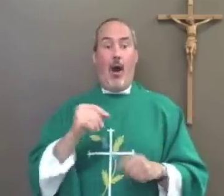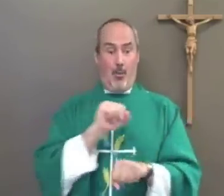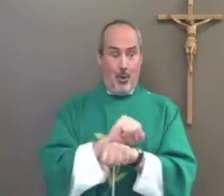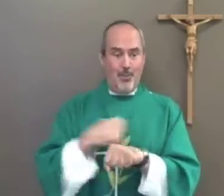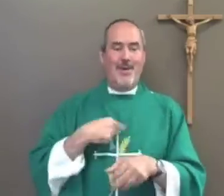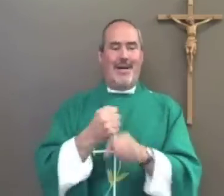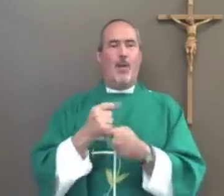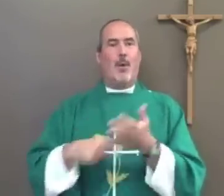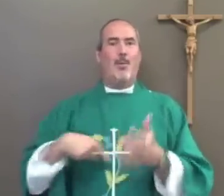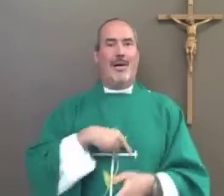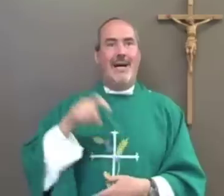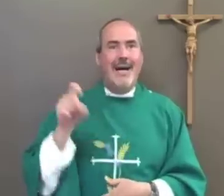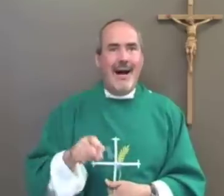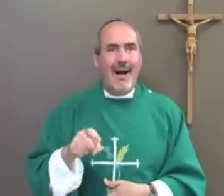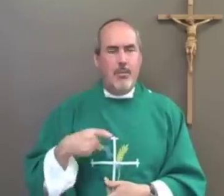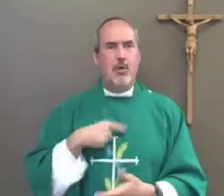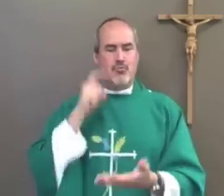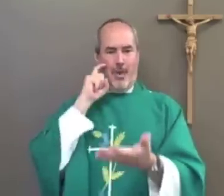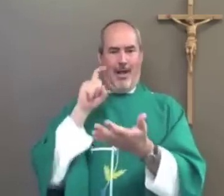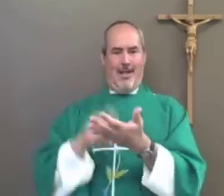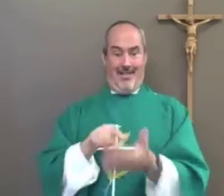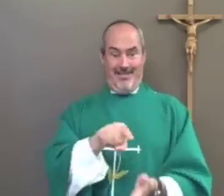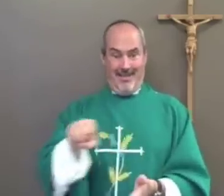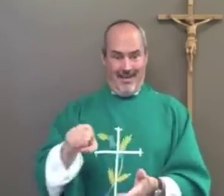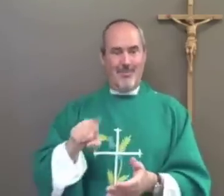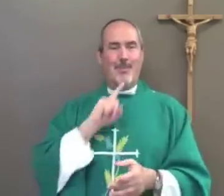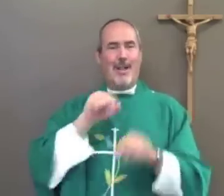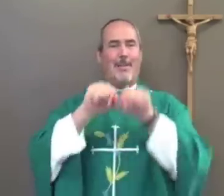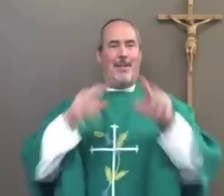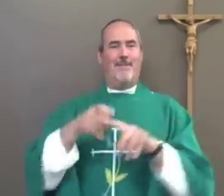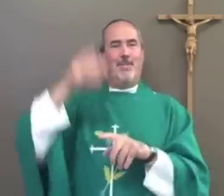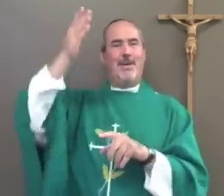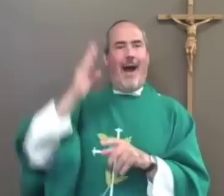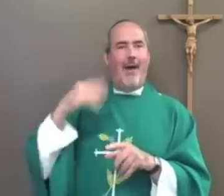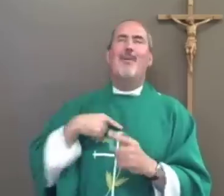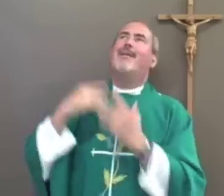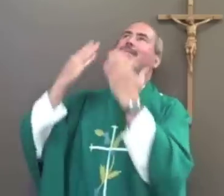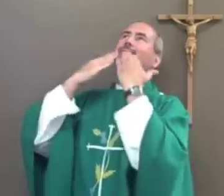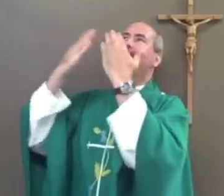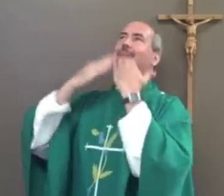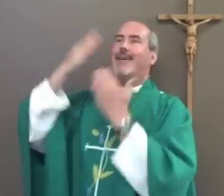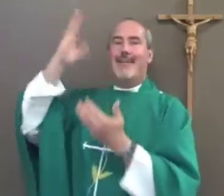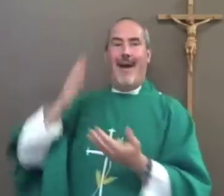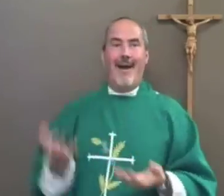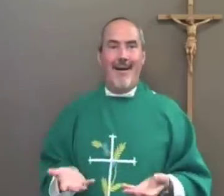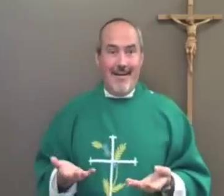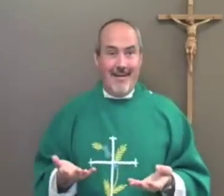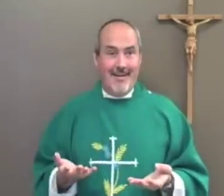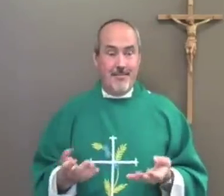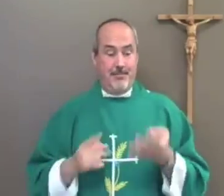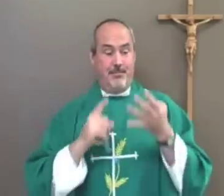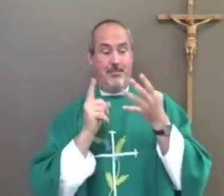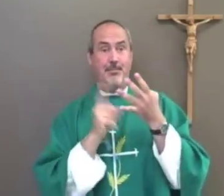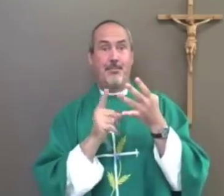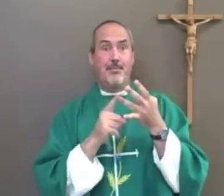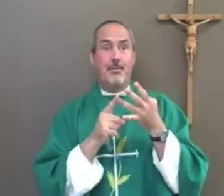life. And when we work, we realize that what we're doing is a blessing from God.